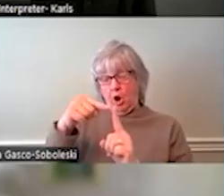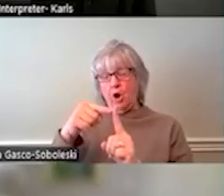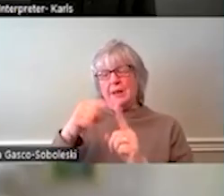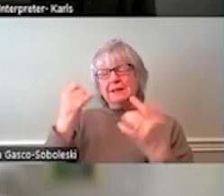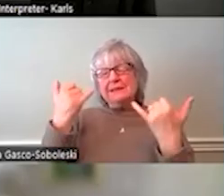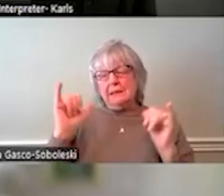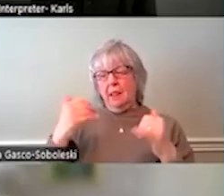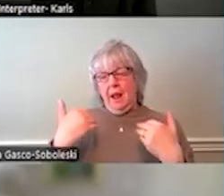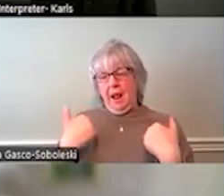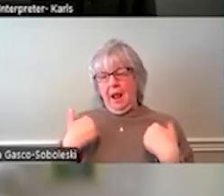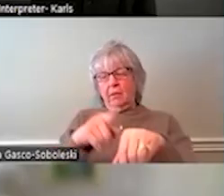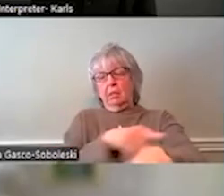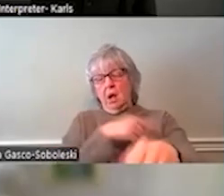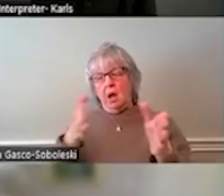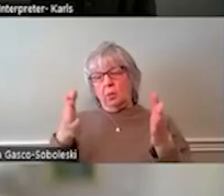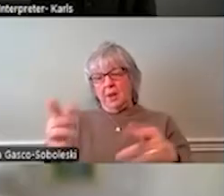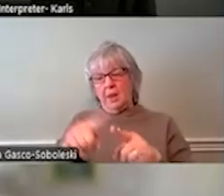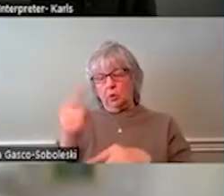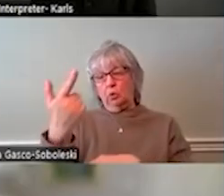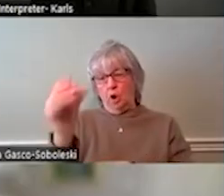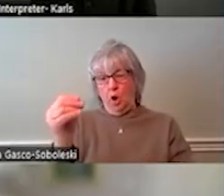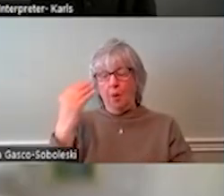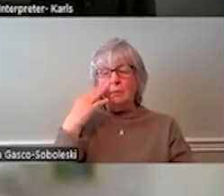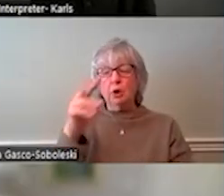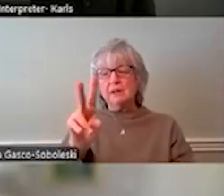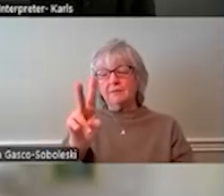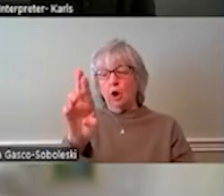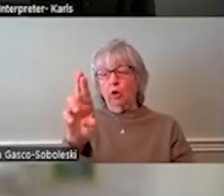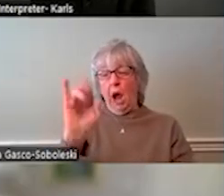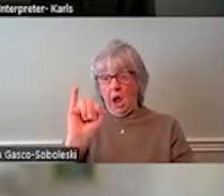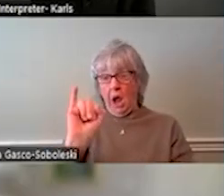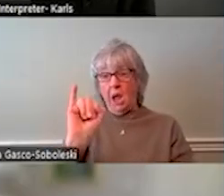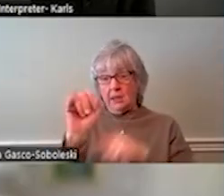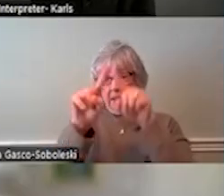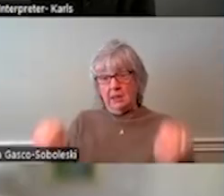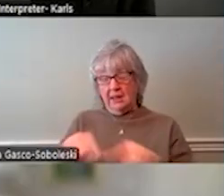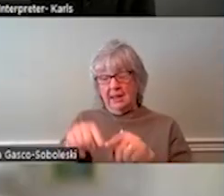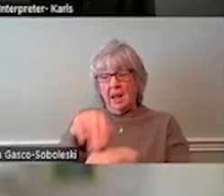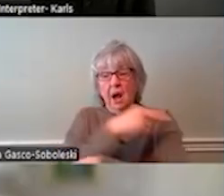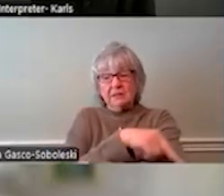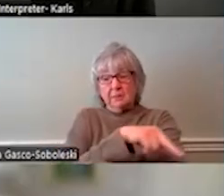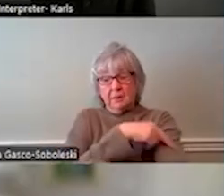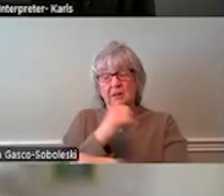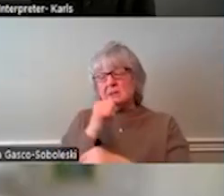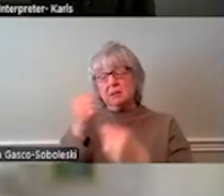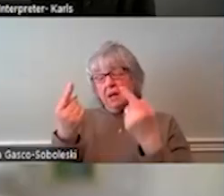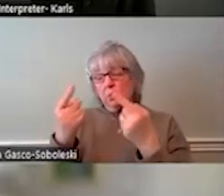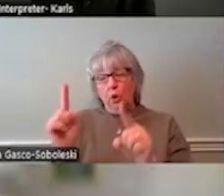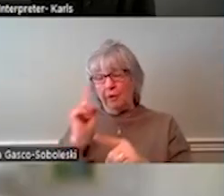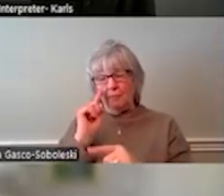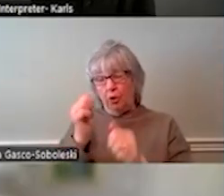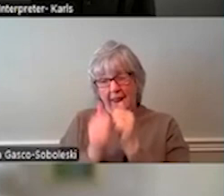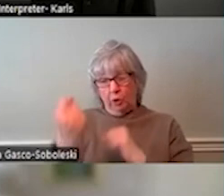And now talking about accessibility in healthcare, we really have a long way to go. VRI